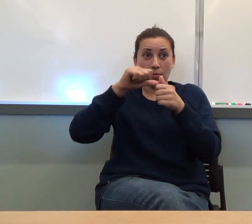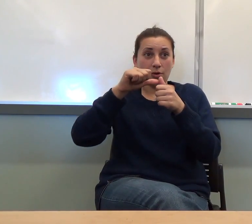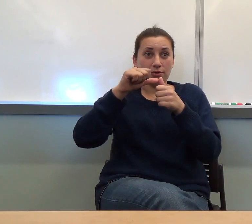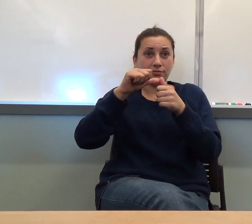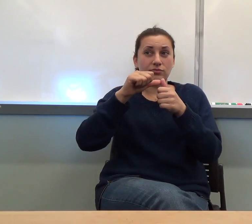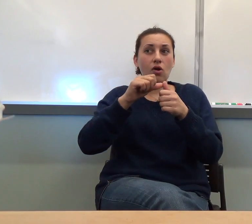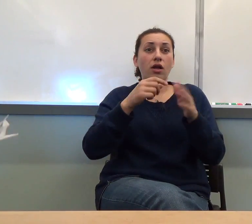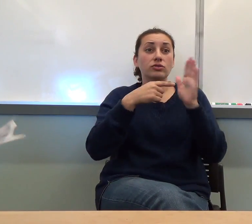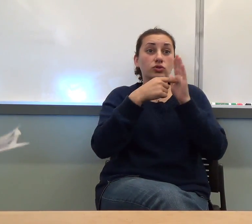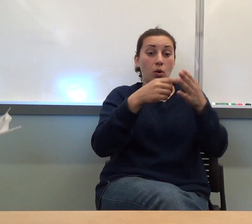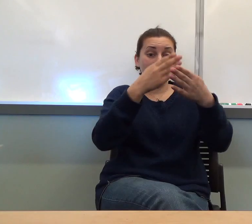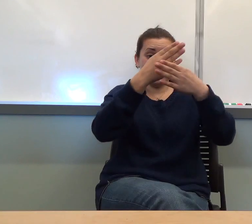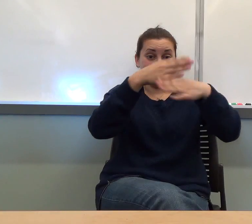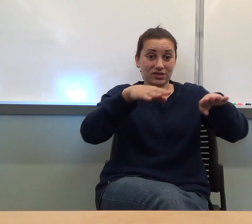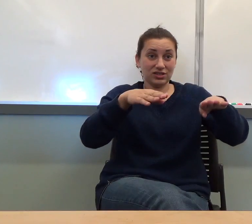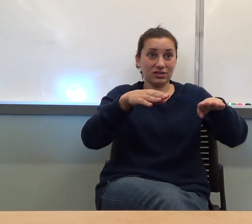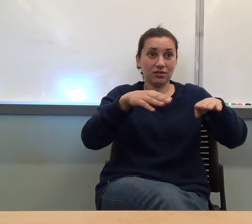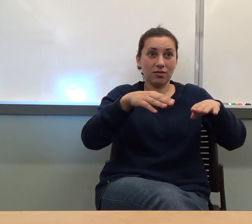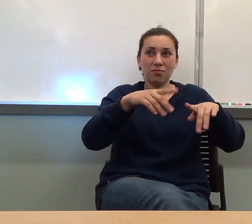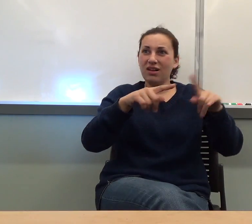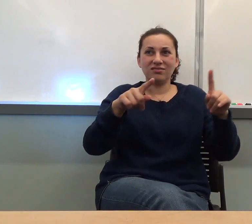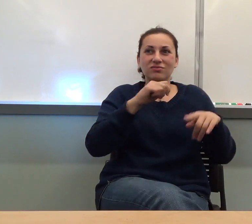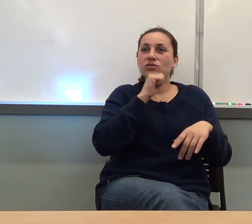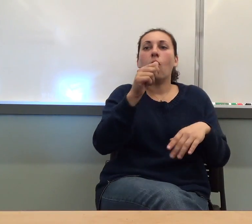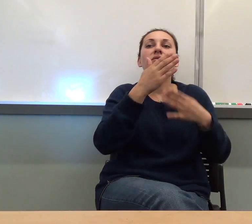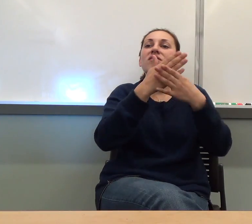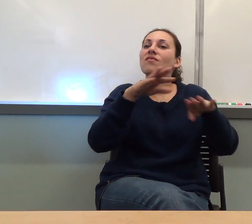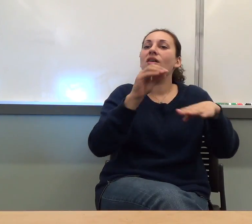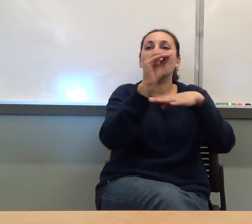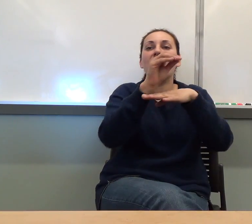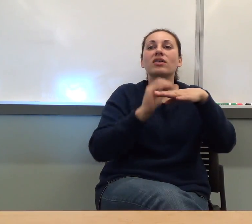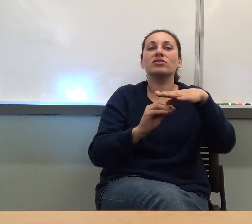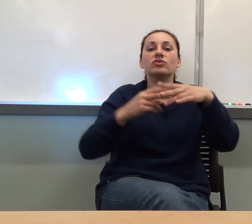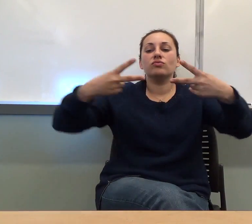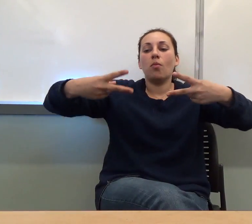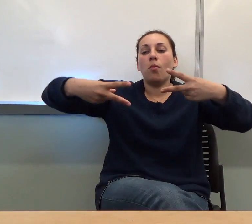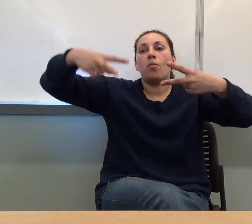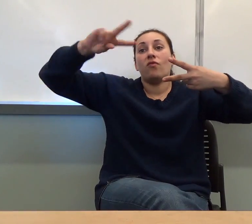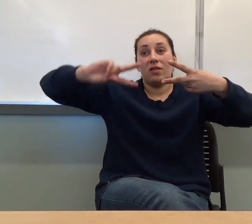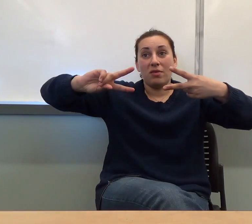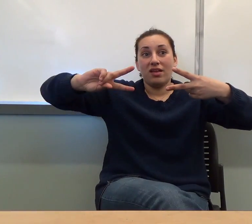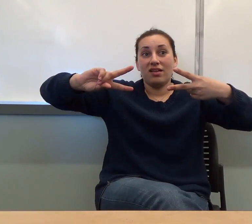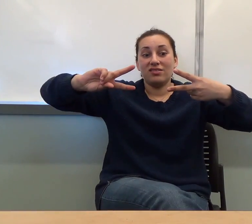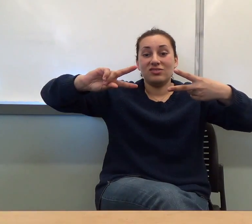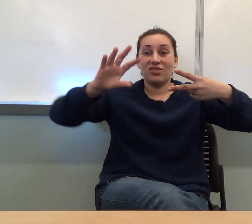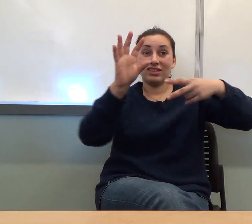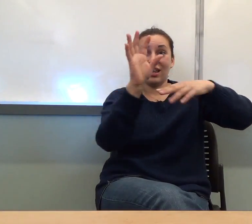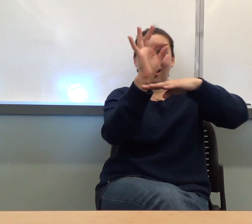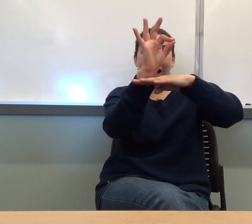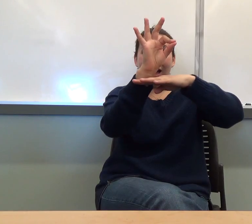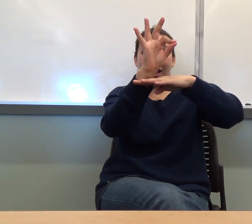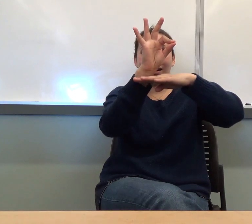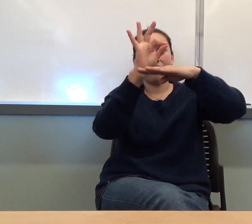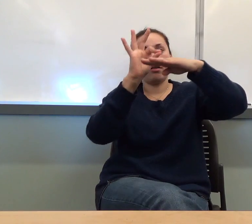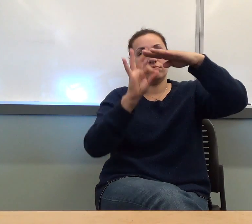right now, but we don't do division, we do multiplication by the book. When you flip it, you get 9.